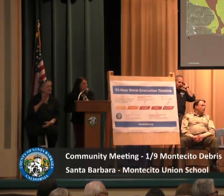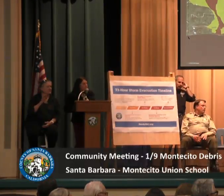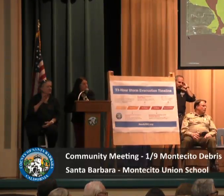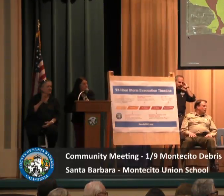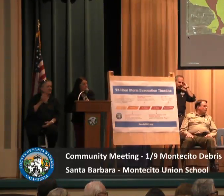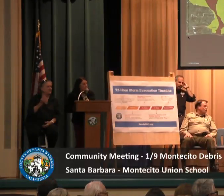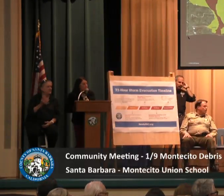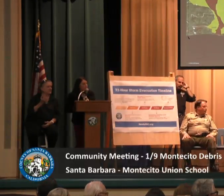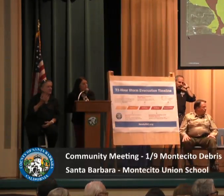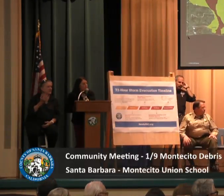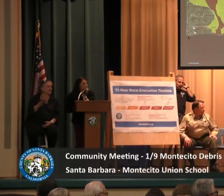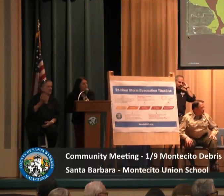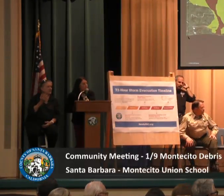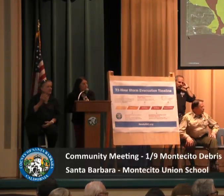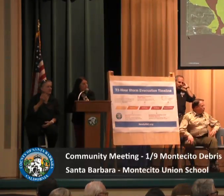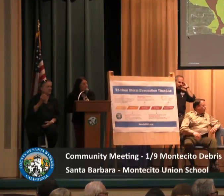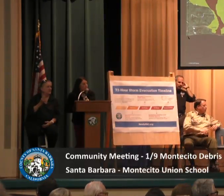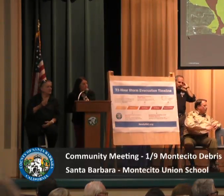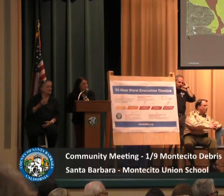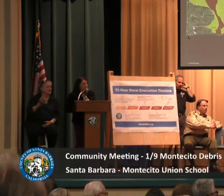fire.